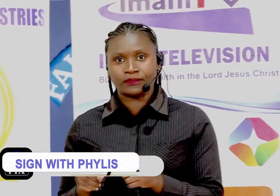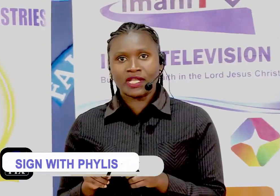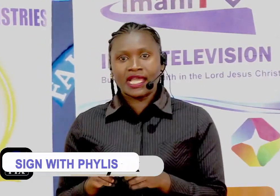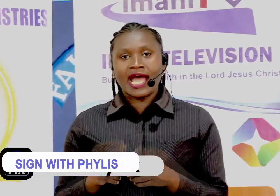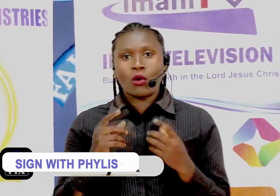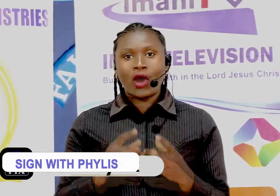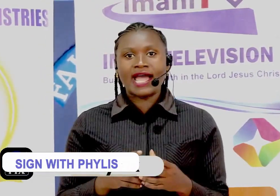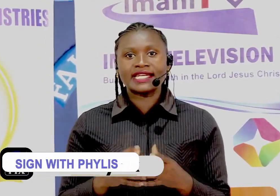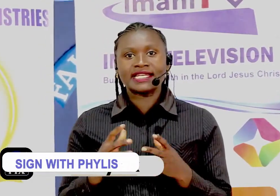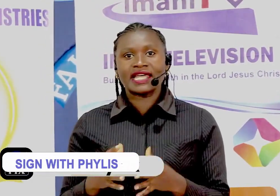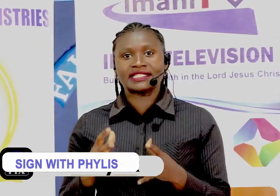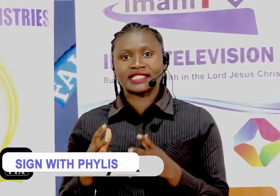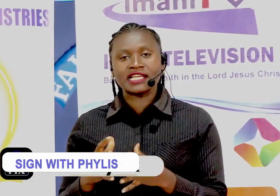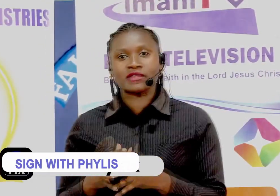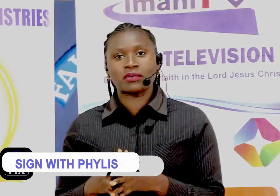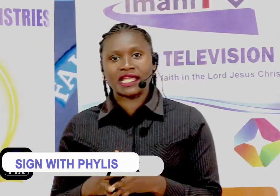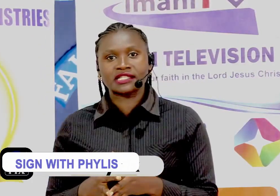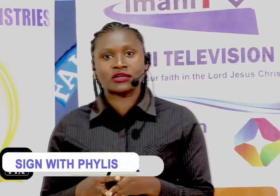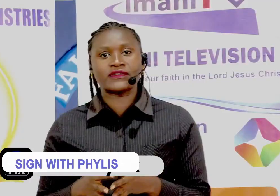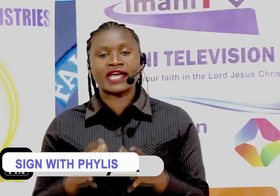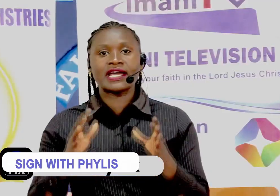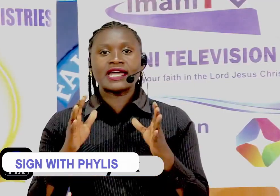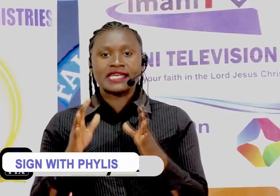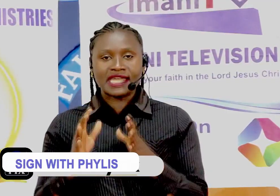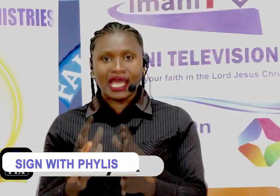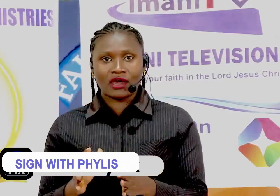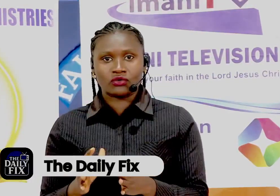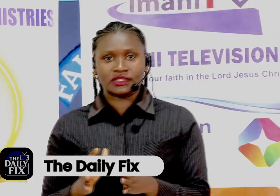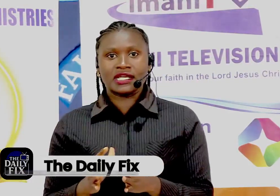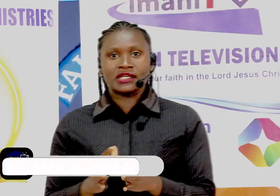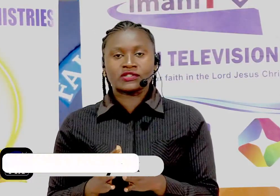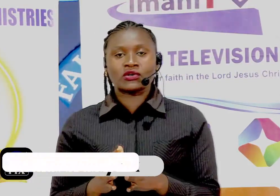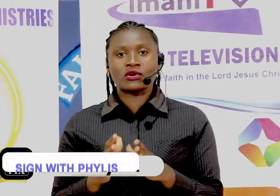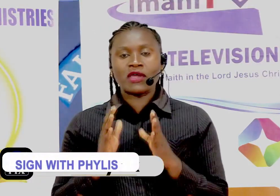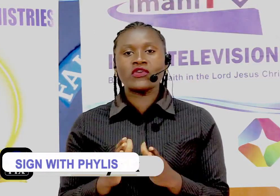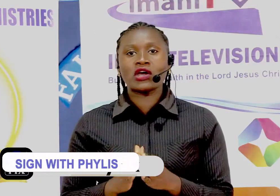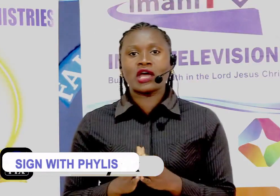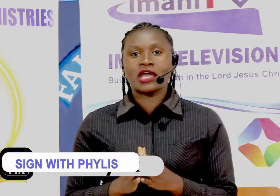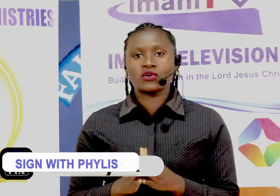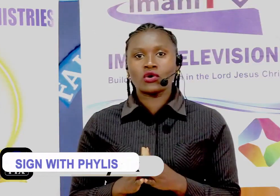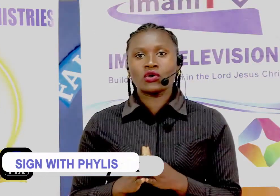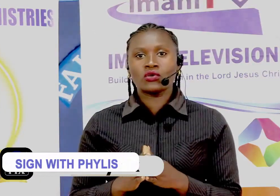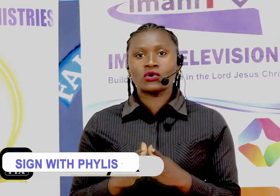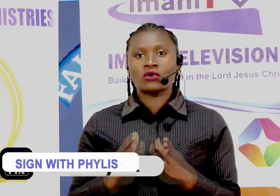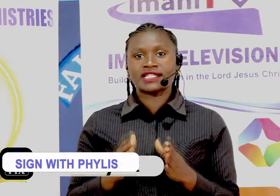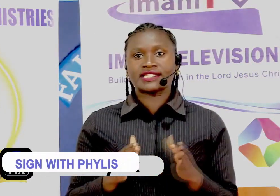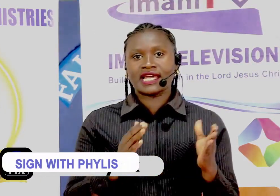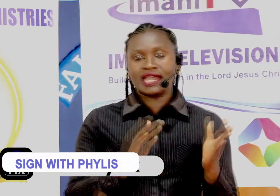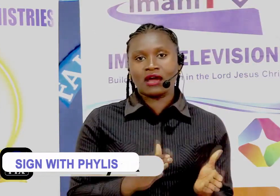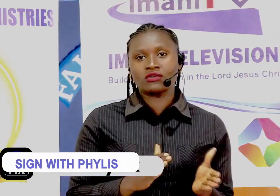A word that takes place of the noun. So my viewer, I know you know what is a noun.